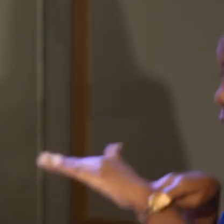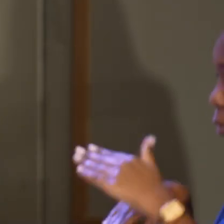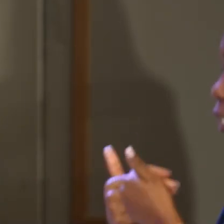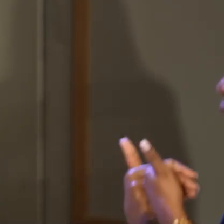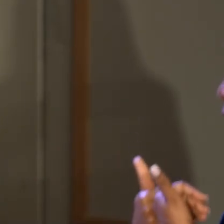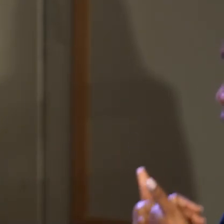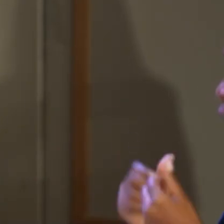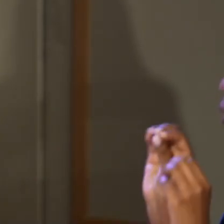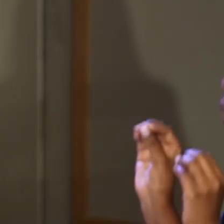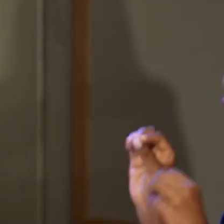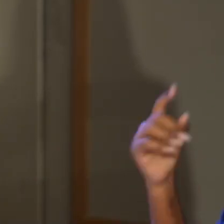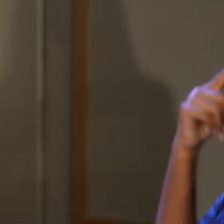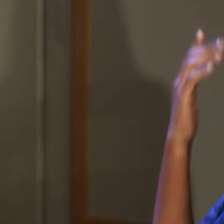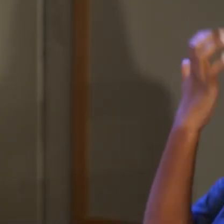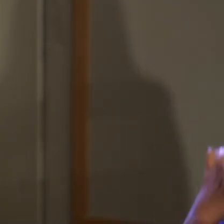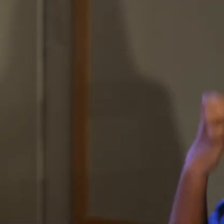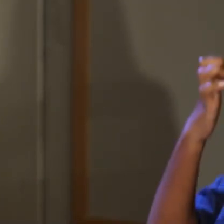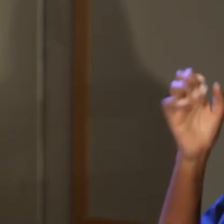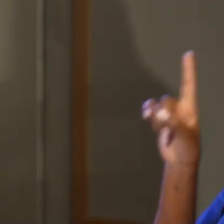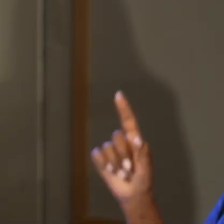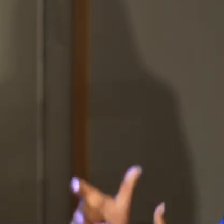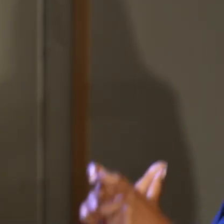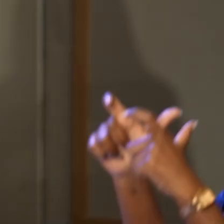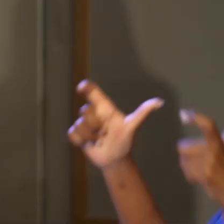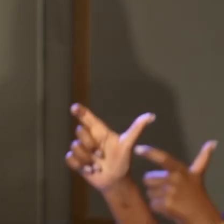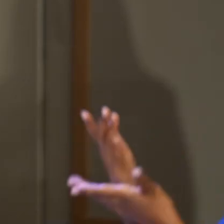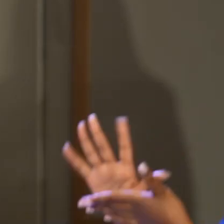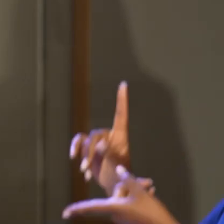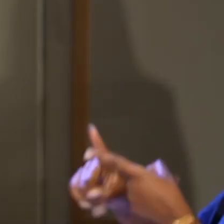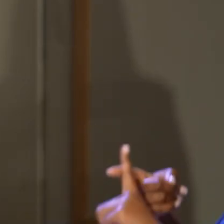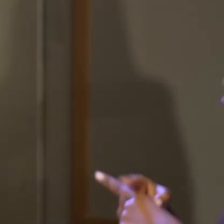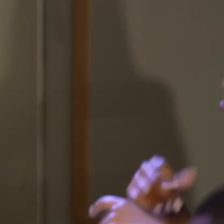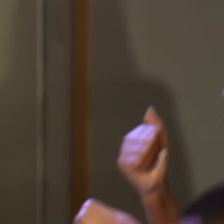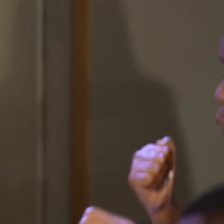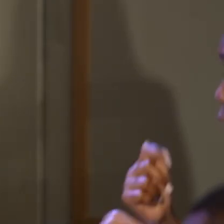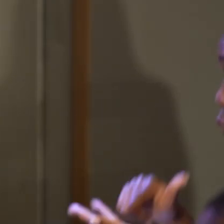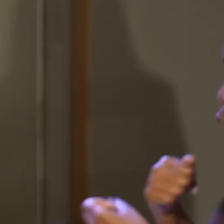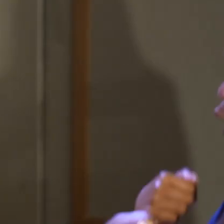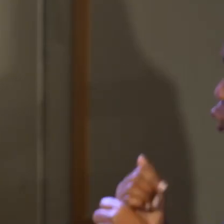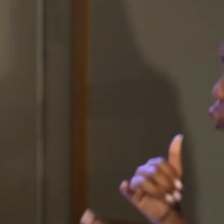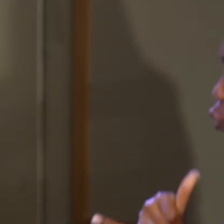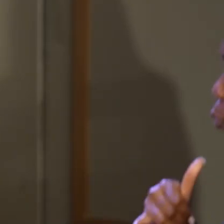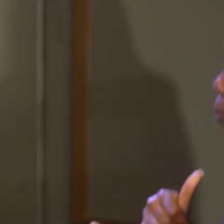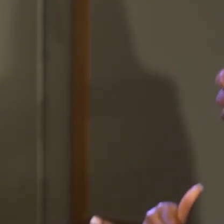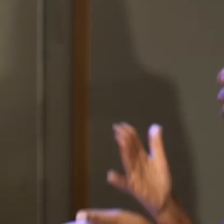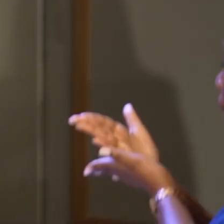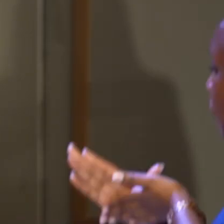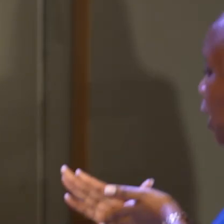And for Europe, one of the big parts of the standardization efforts has been to make it a part of the